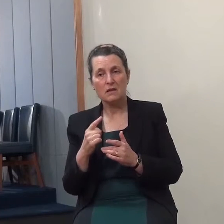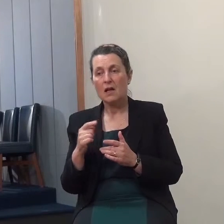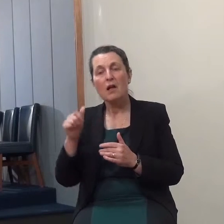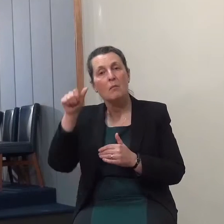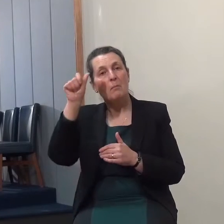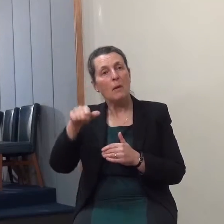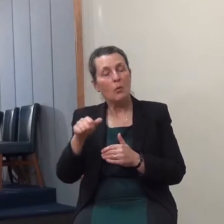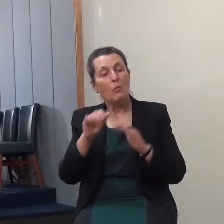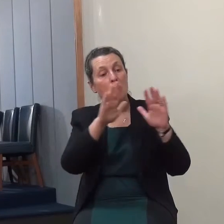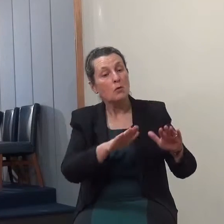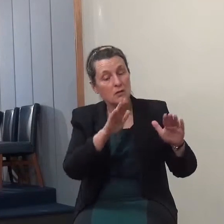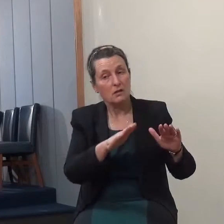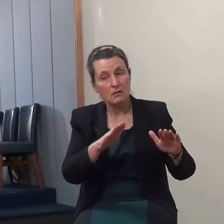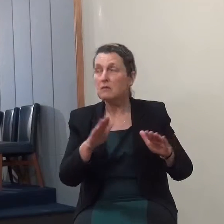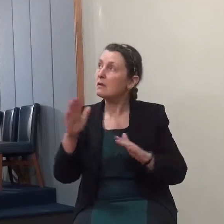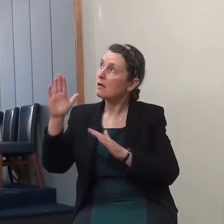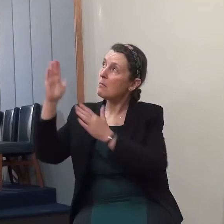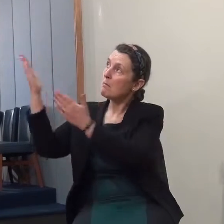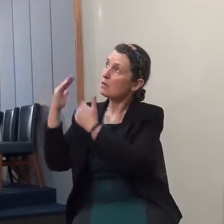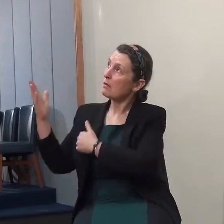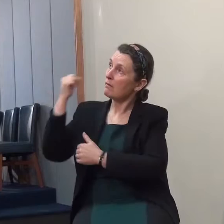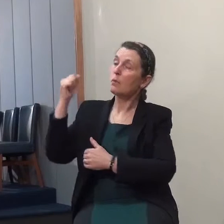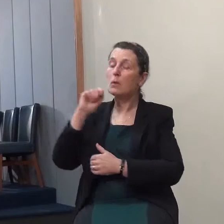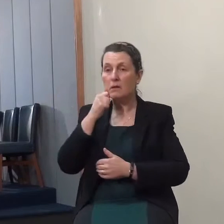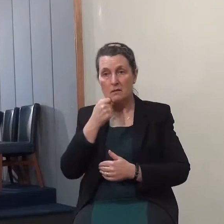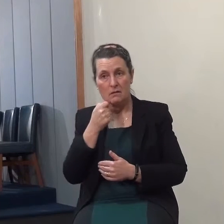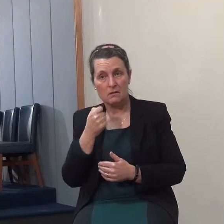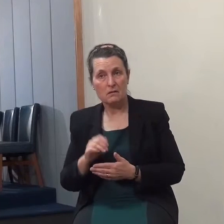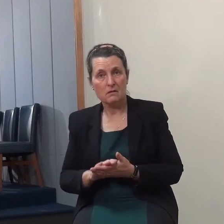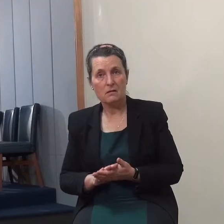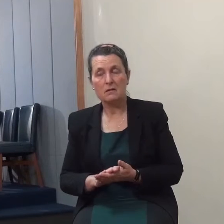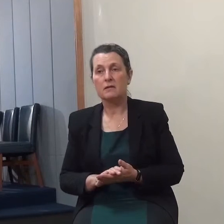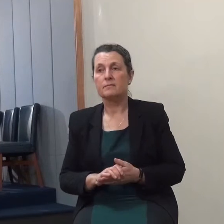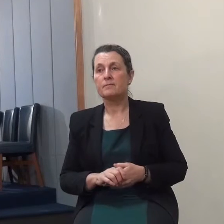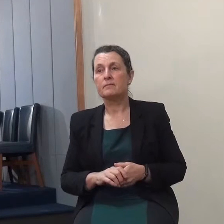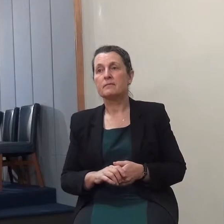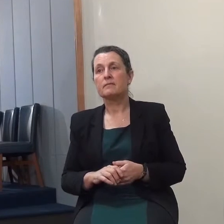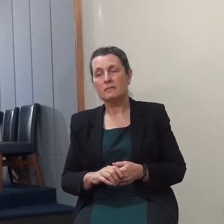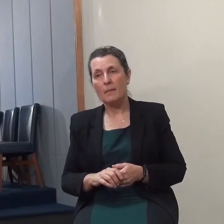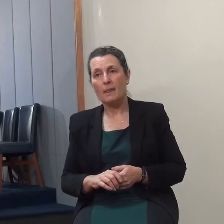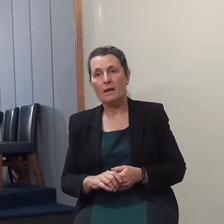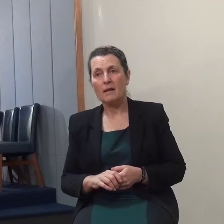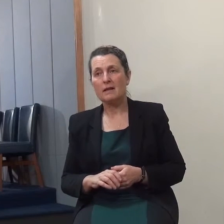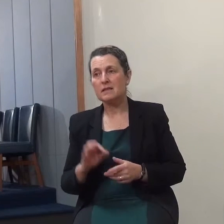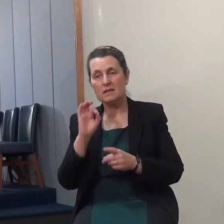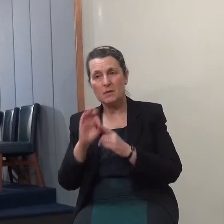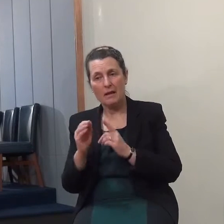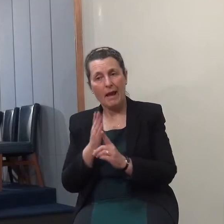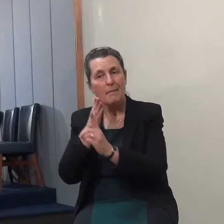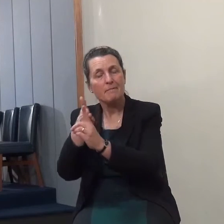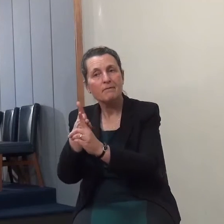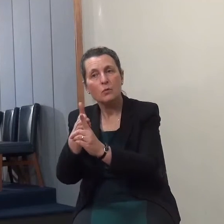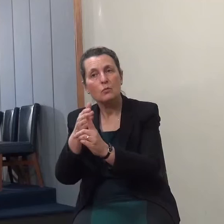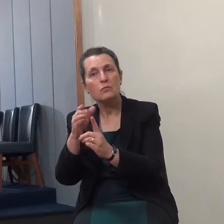first distinctive standard in the Sermon on the Mount for the disciples and for Christian